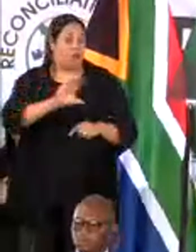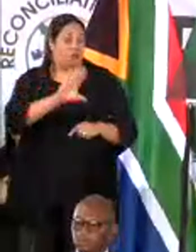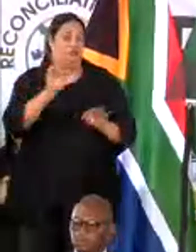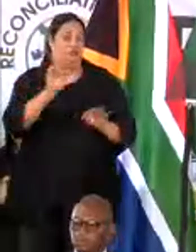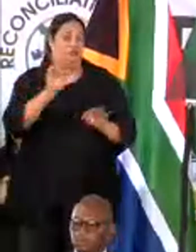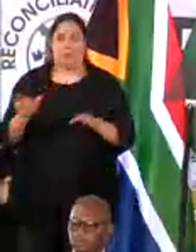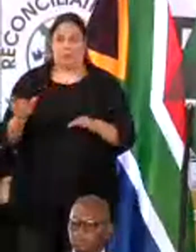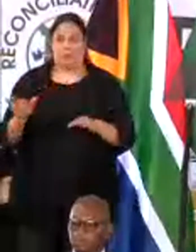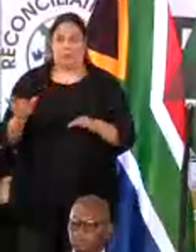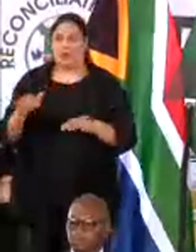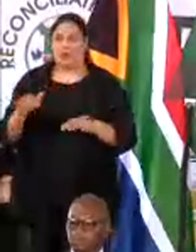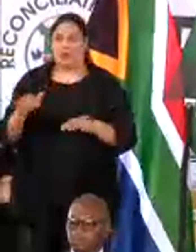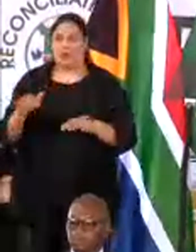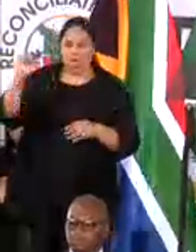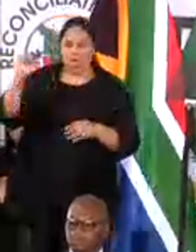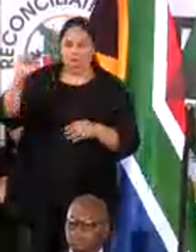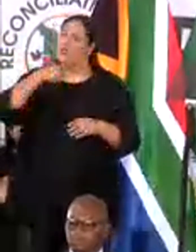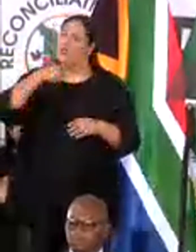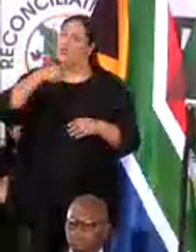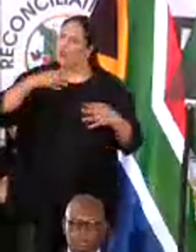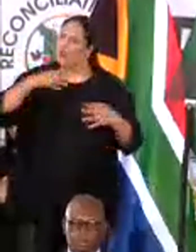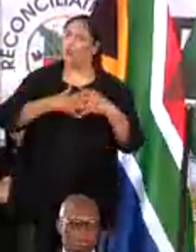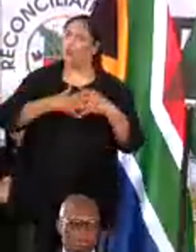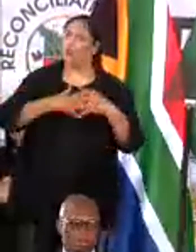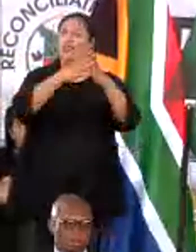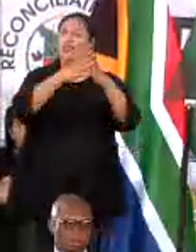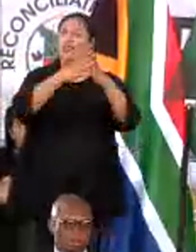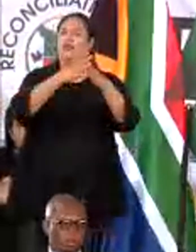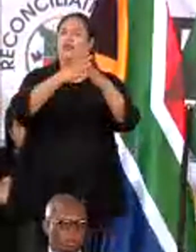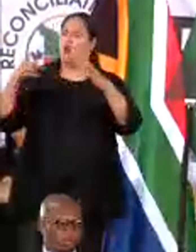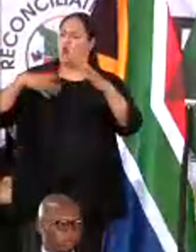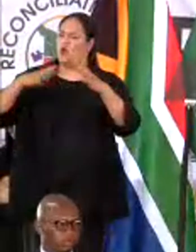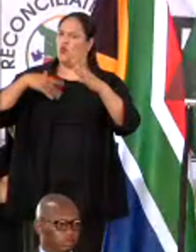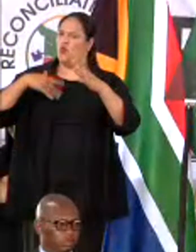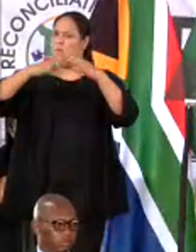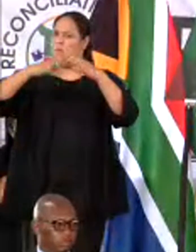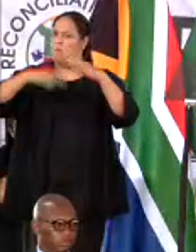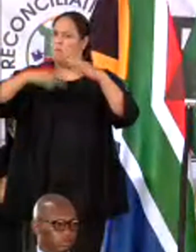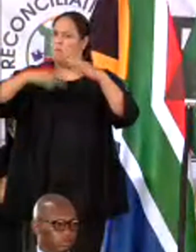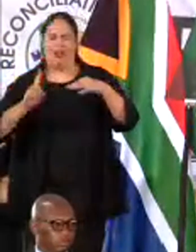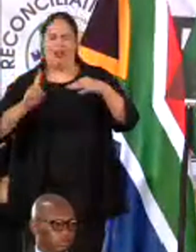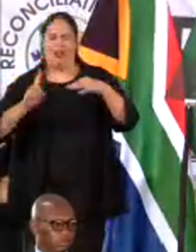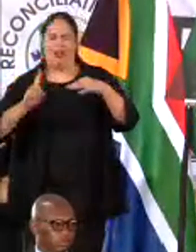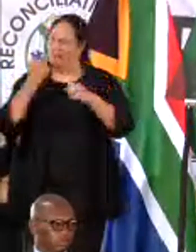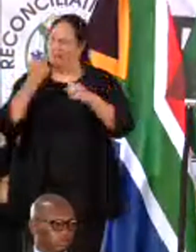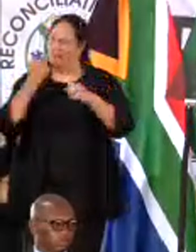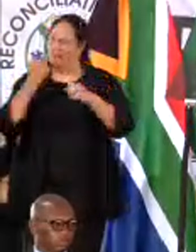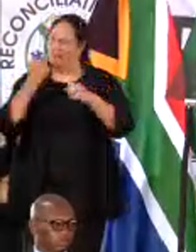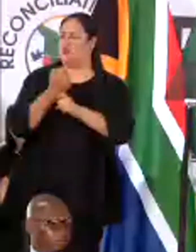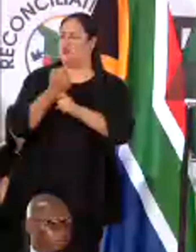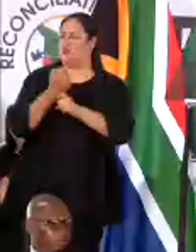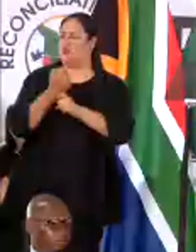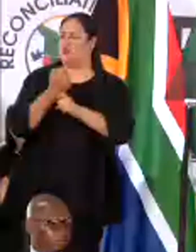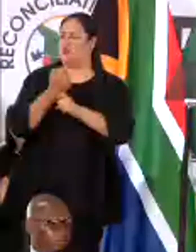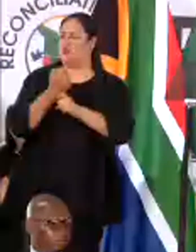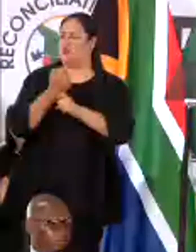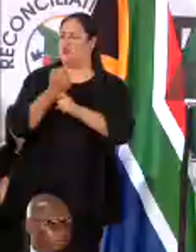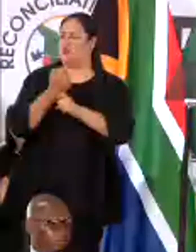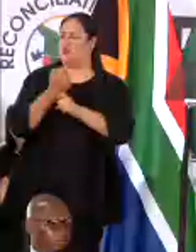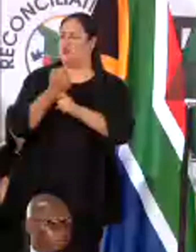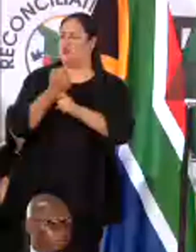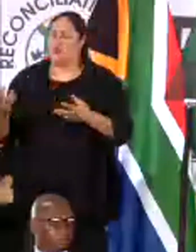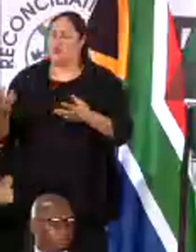Africans, that our unity must be broken. We must refuse to give those